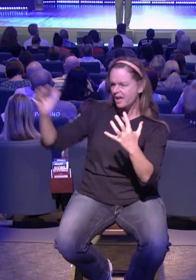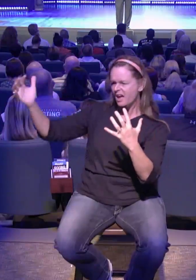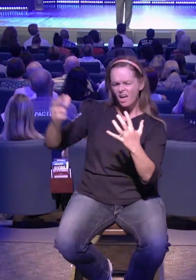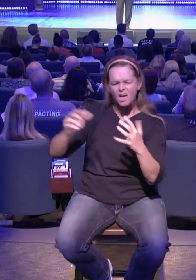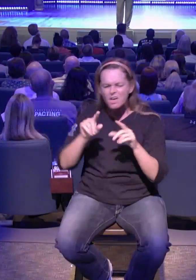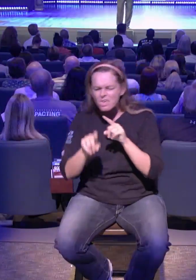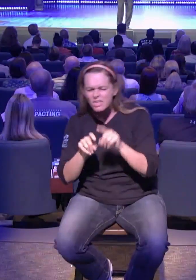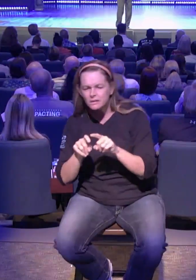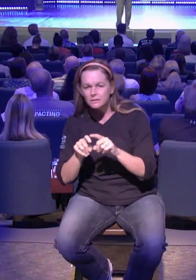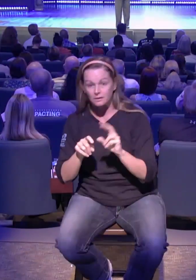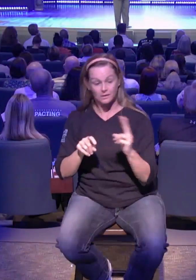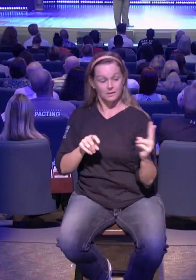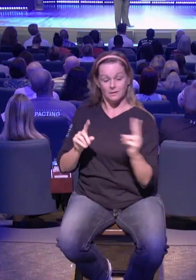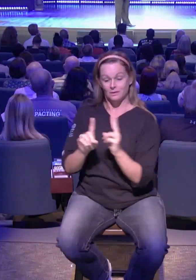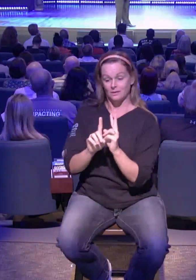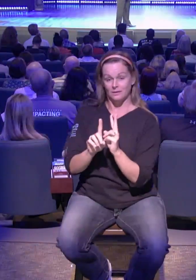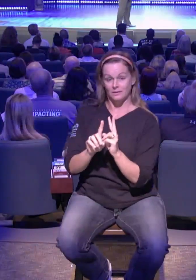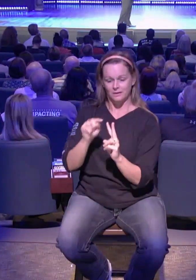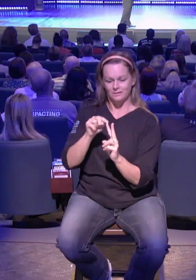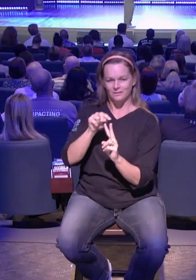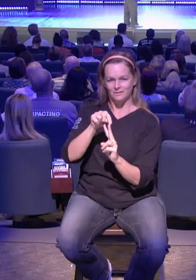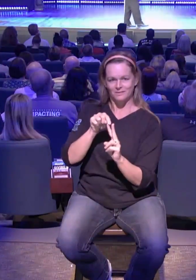to them and tell them about Jesus.